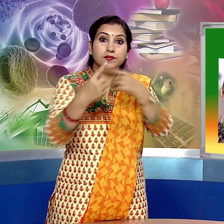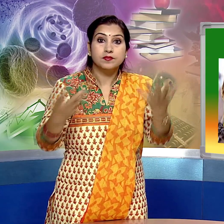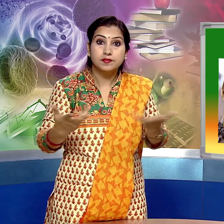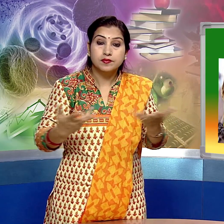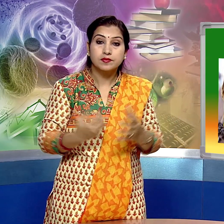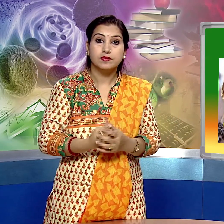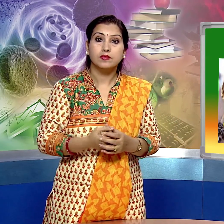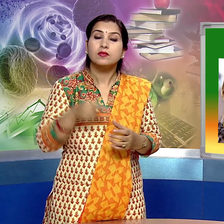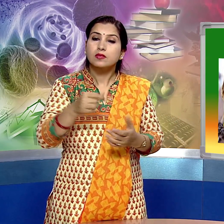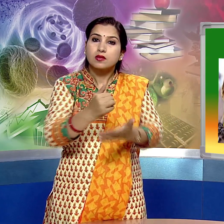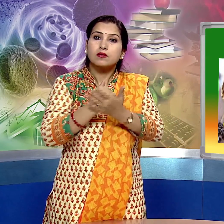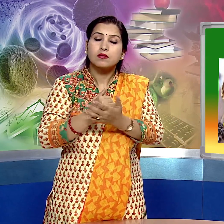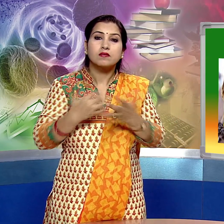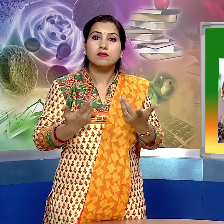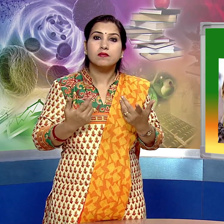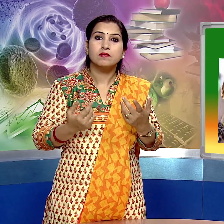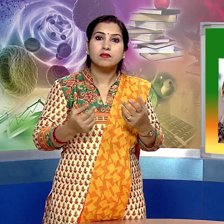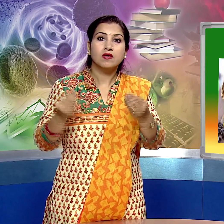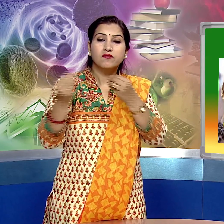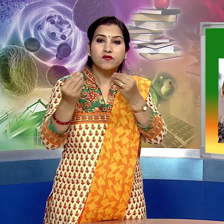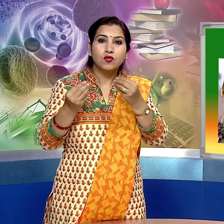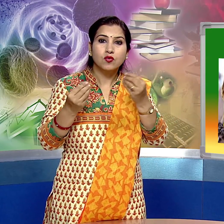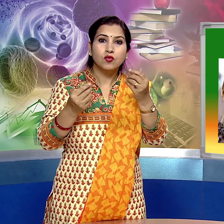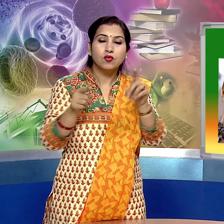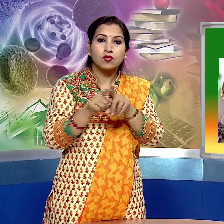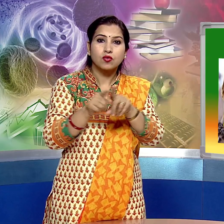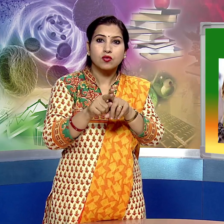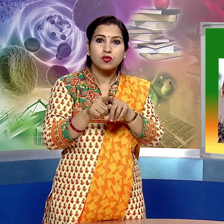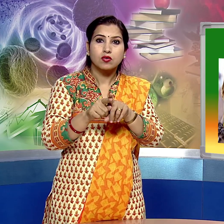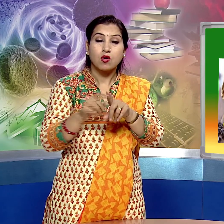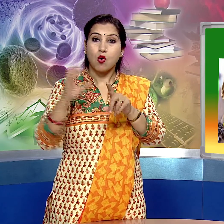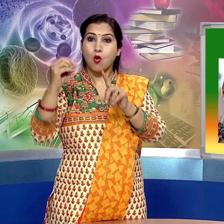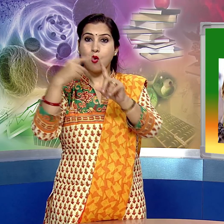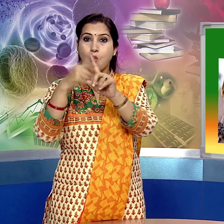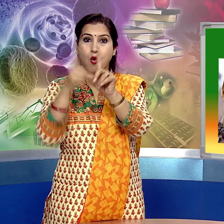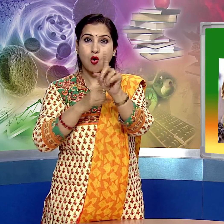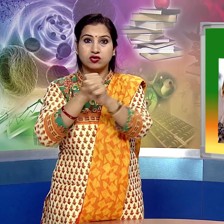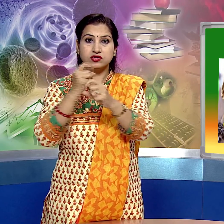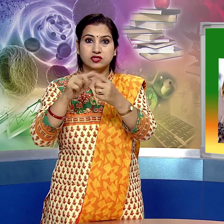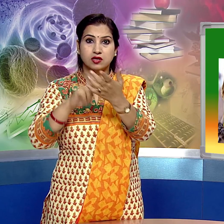Vitamin E prevents destruction of certain substances in presence of oxygen.